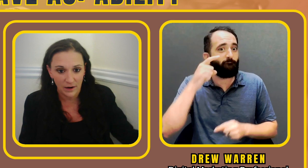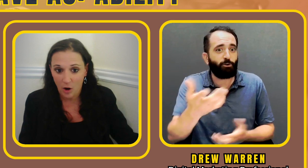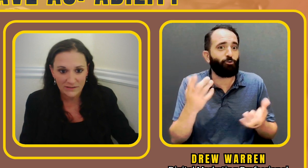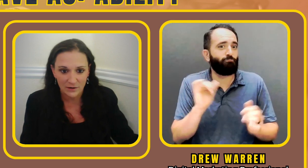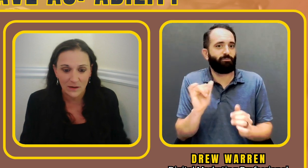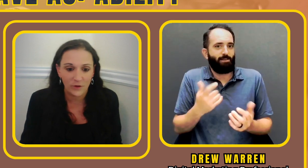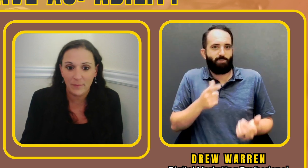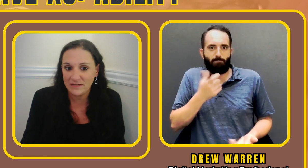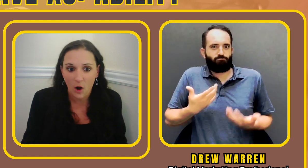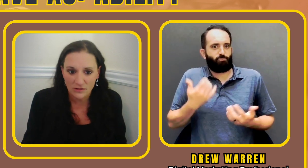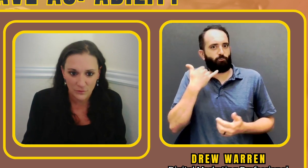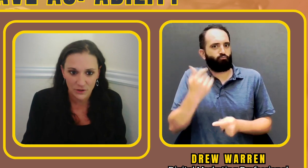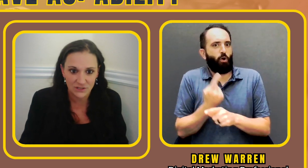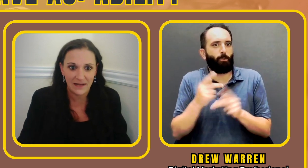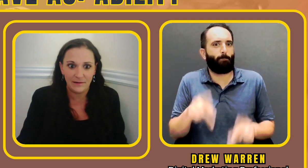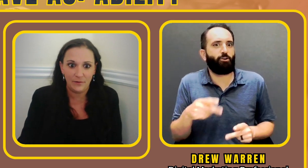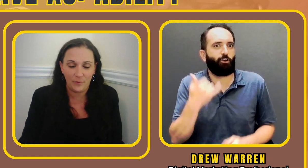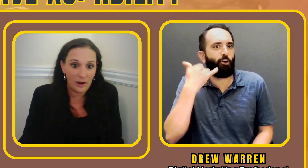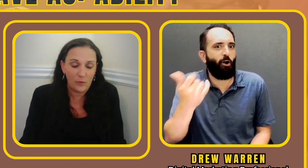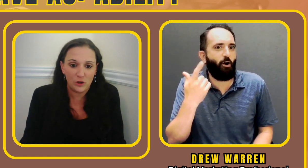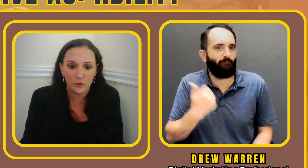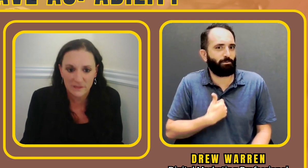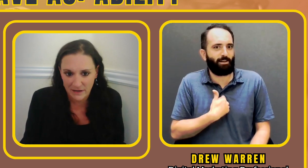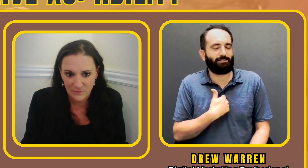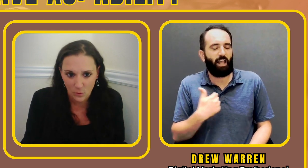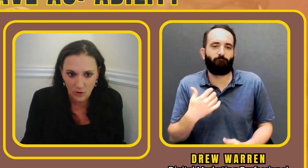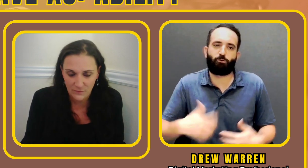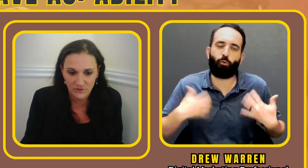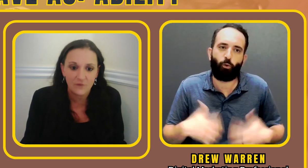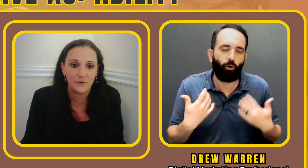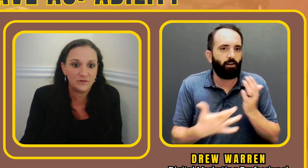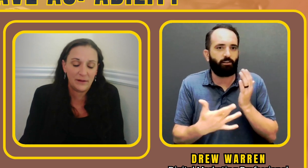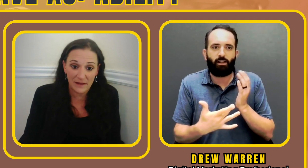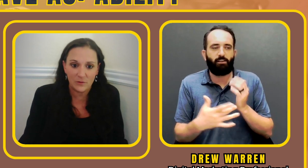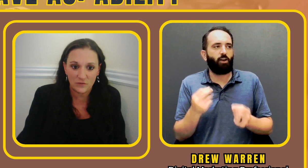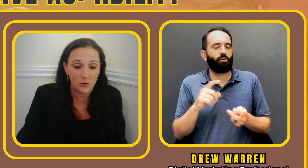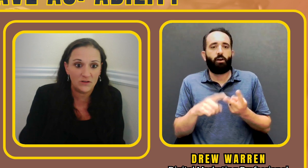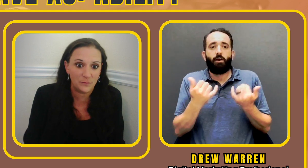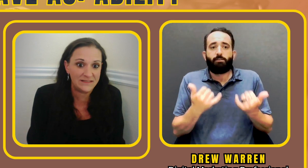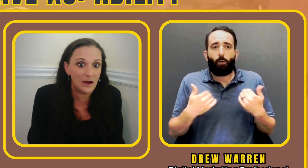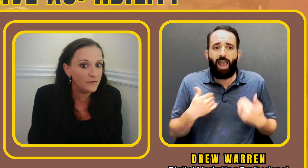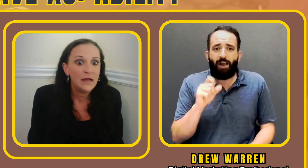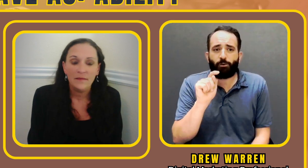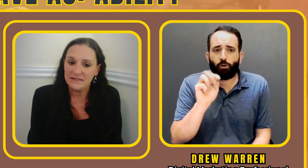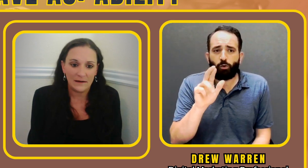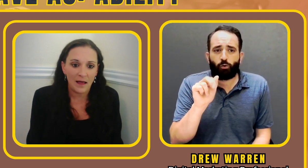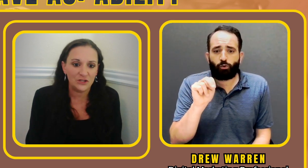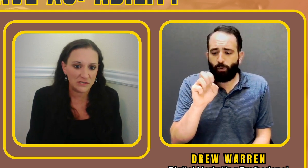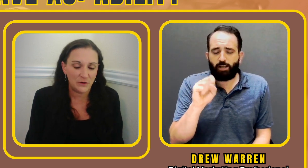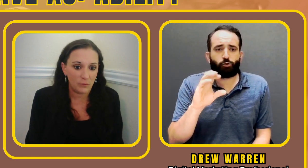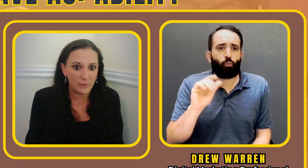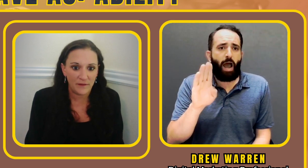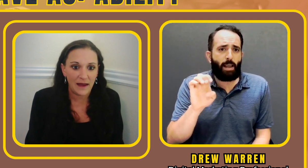place in a call center somewhere that makes calls for you, just like, a regular person makes phone calls from their cell phone. So I can make these phone calls for myself. The